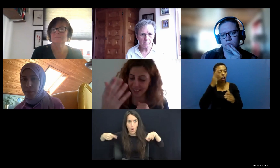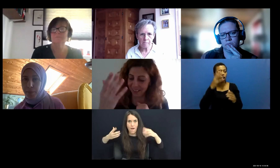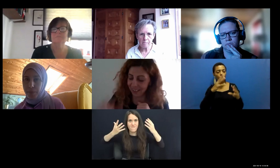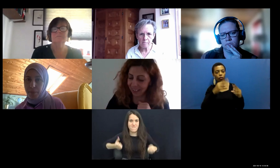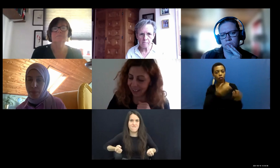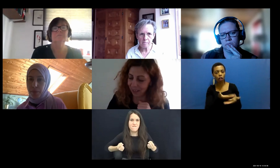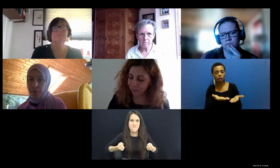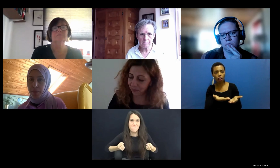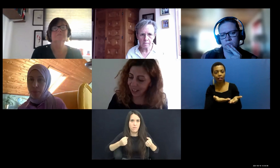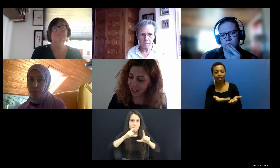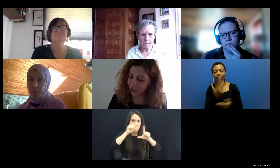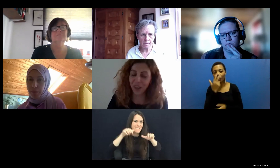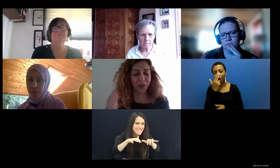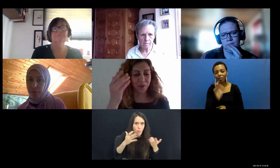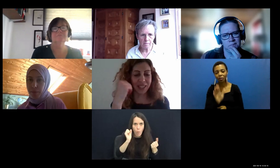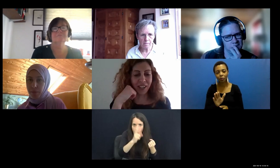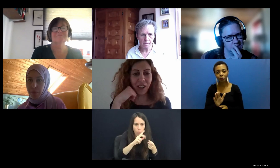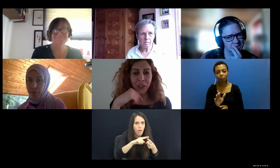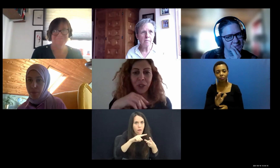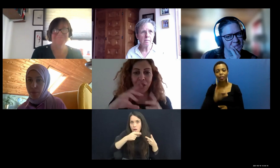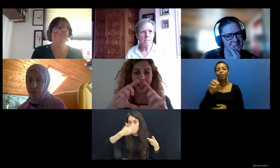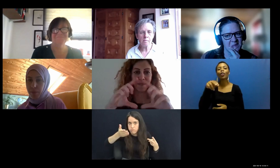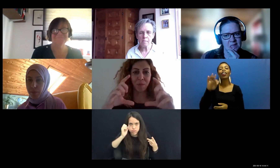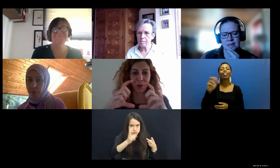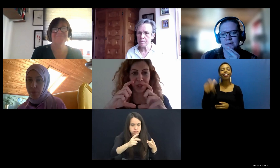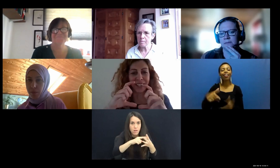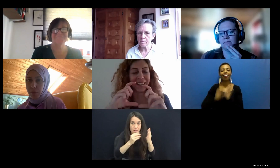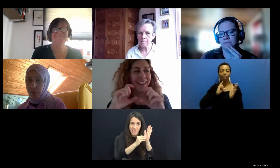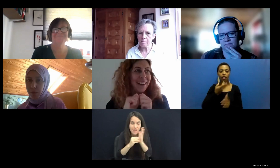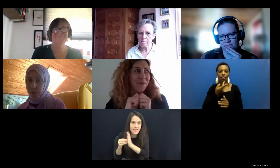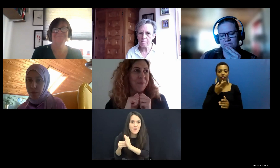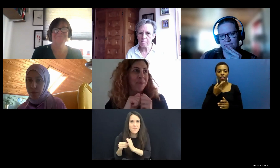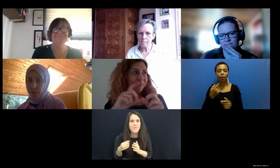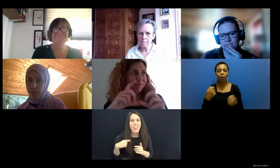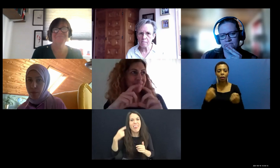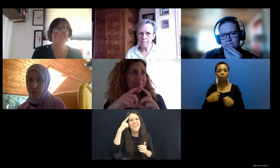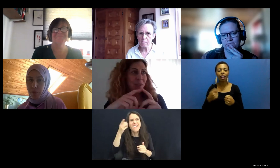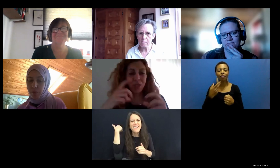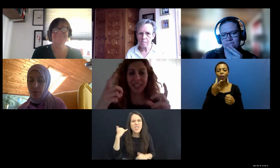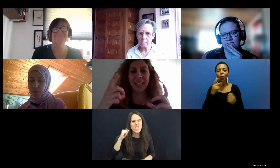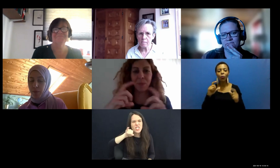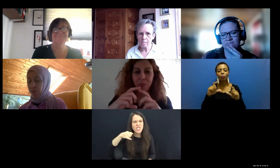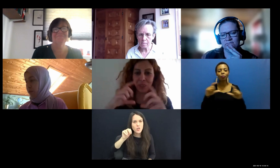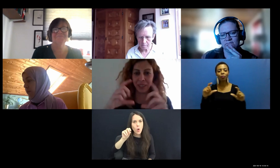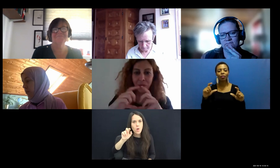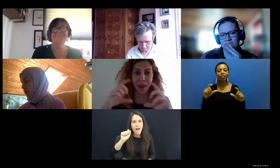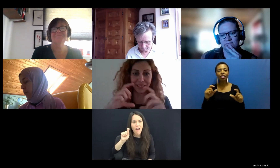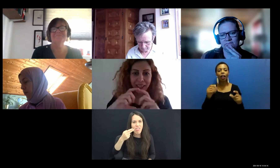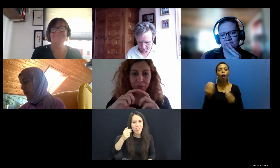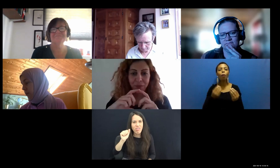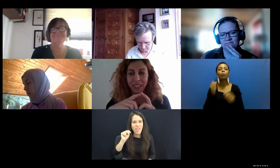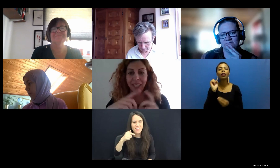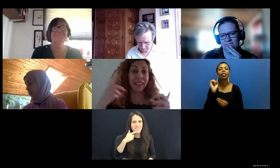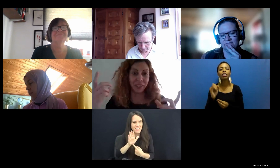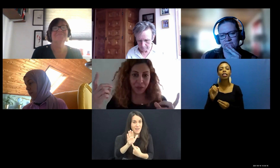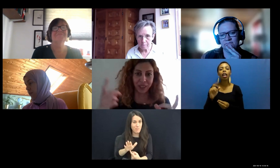as I think Jonathan was saying earlier, you don't just have a board which is accessible in one kind